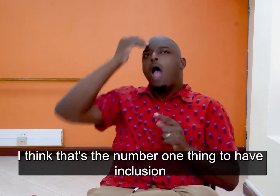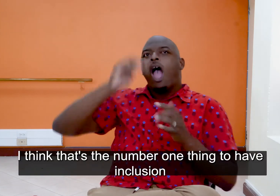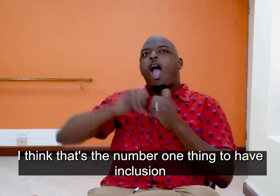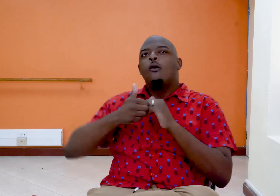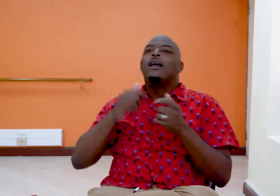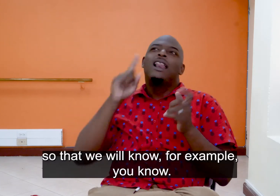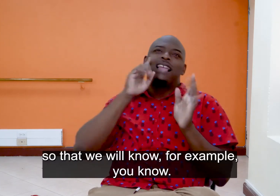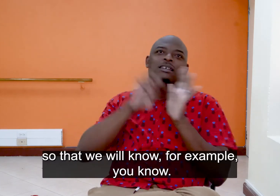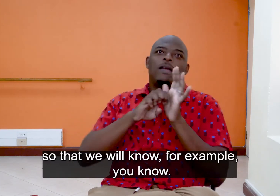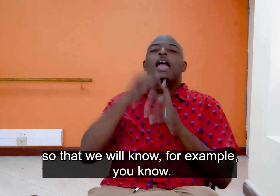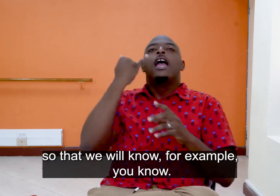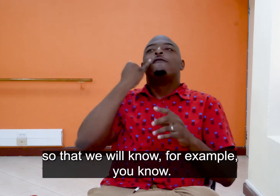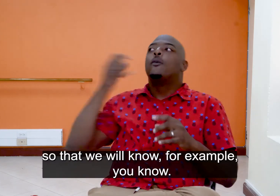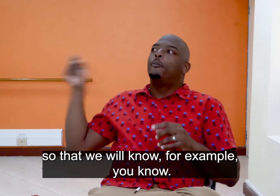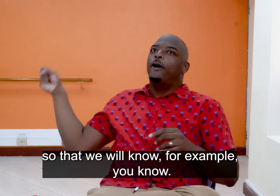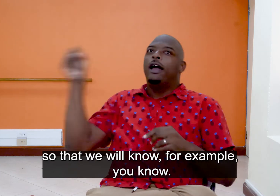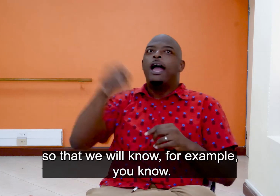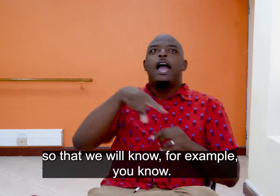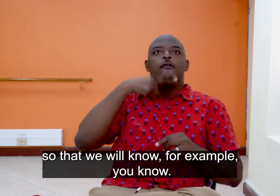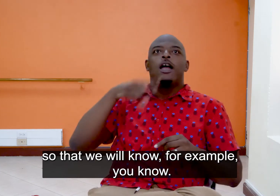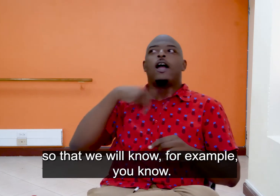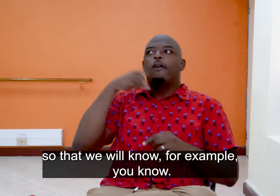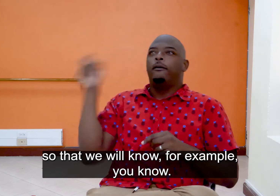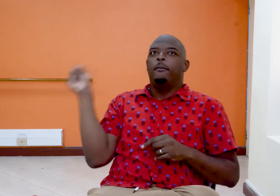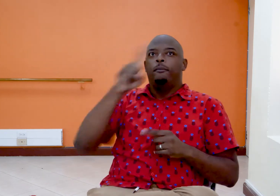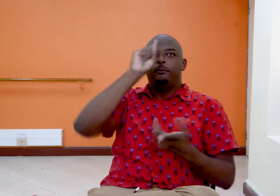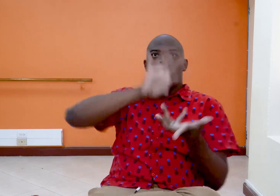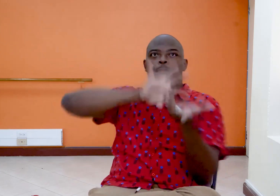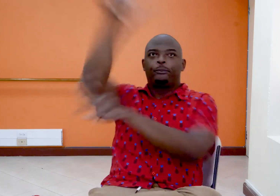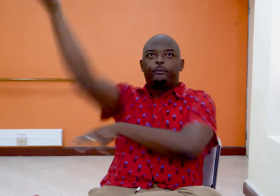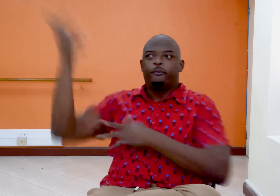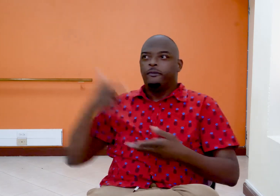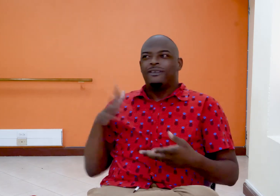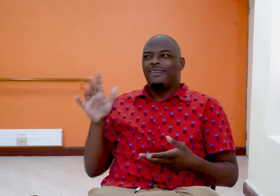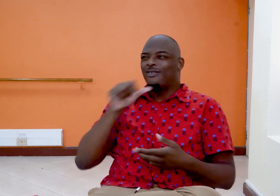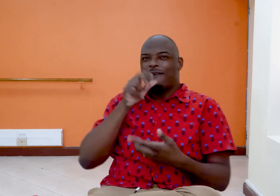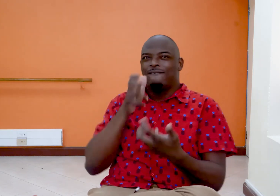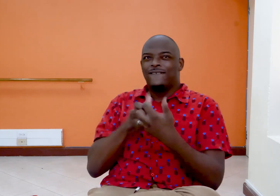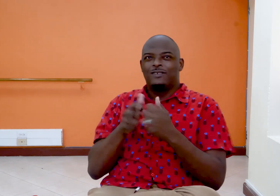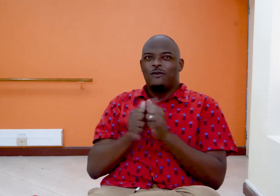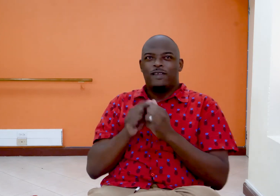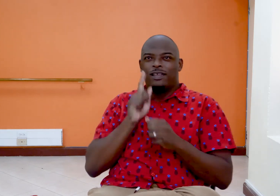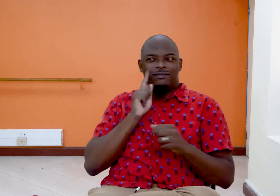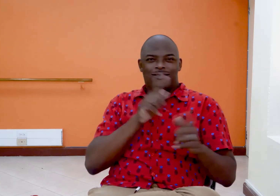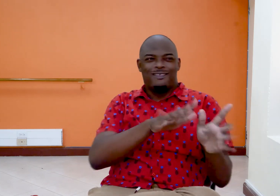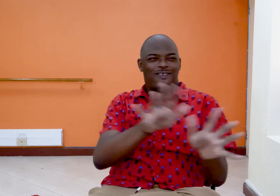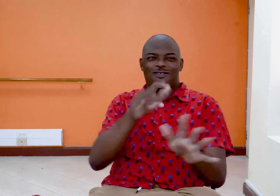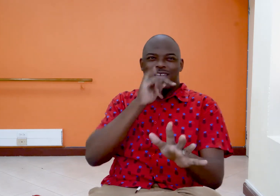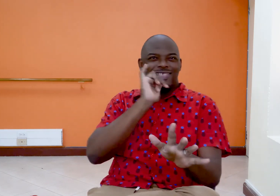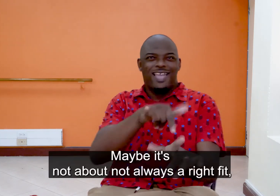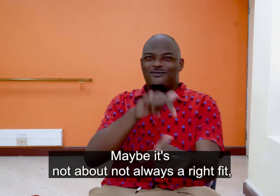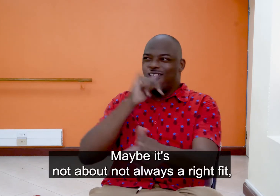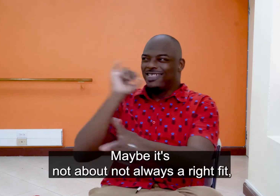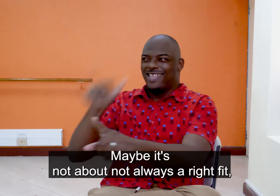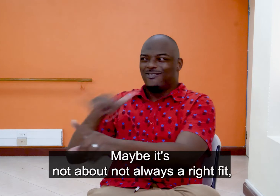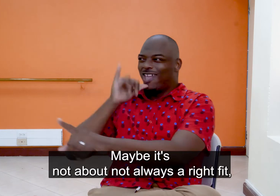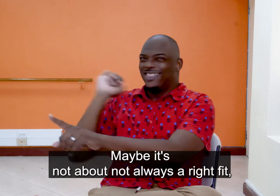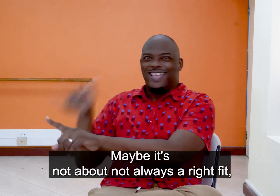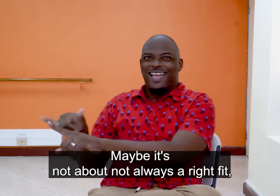inclusion, so that we will know, for example, maybe it's not